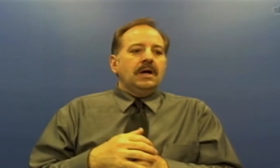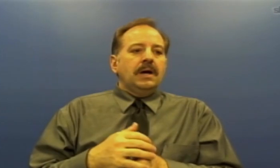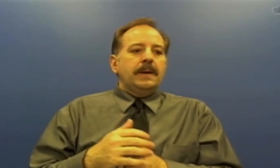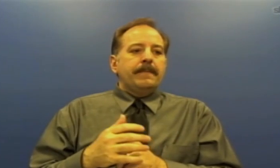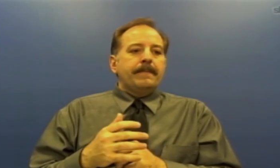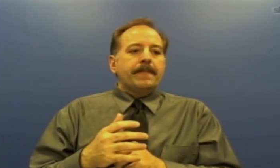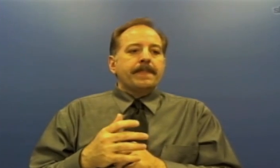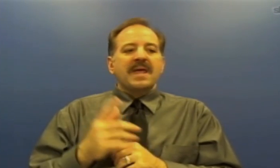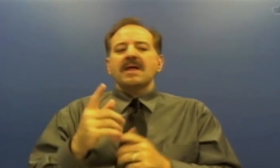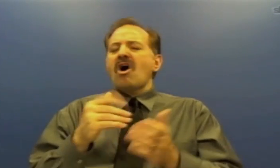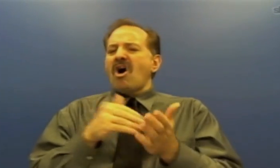way it functions.